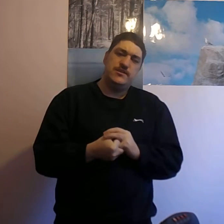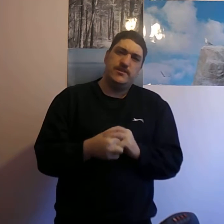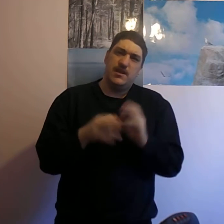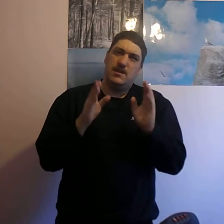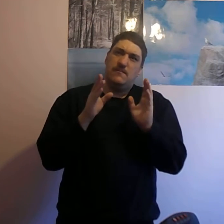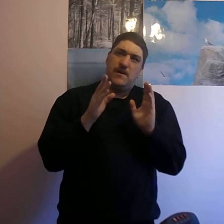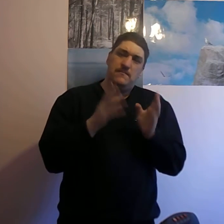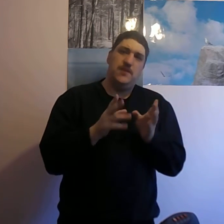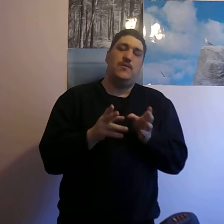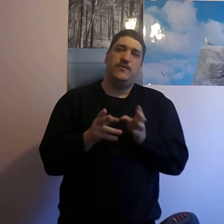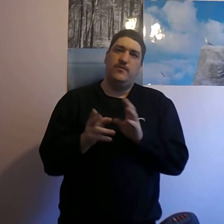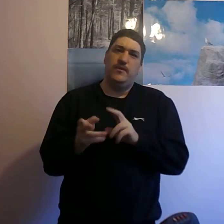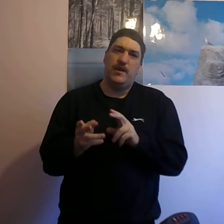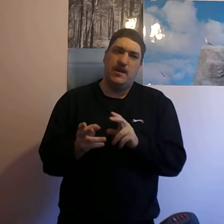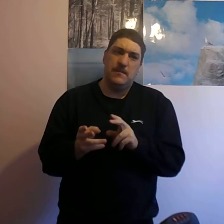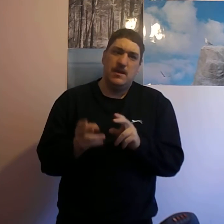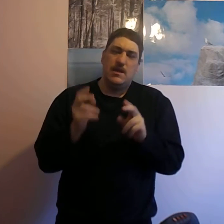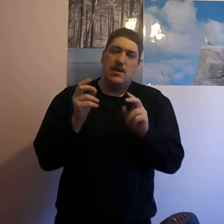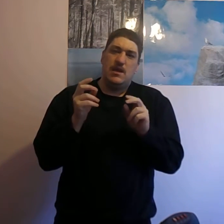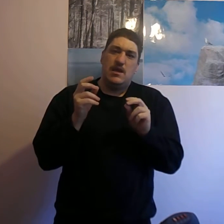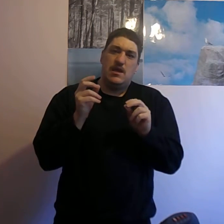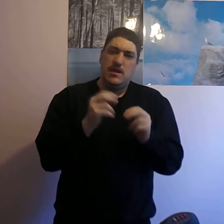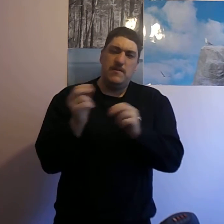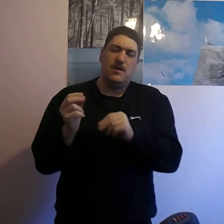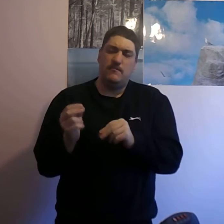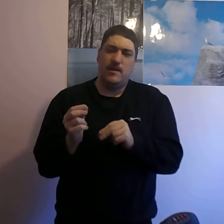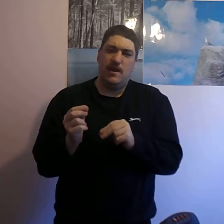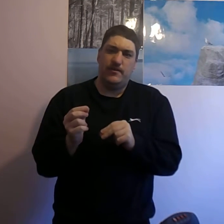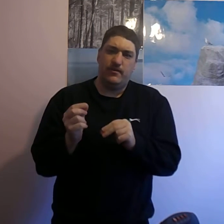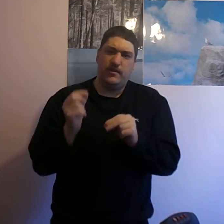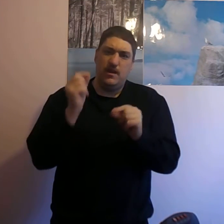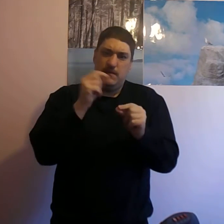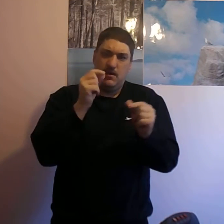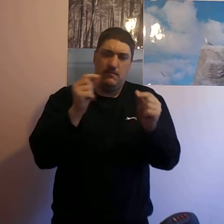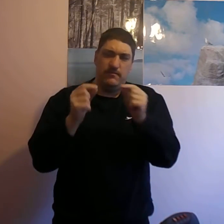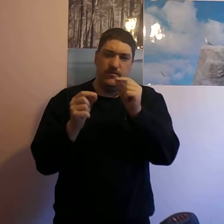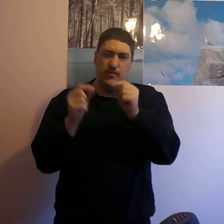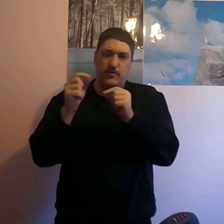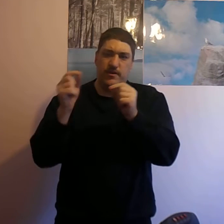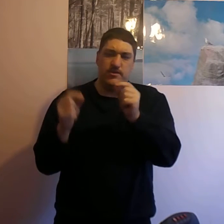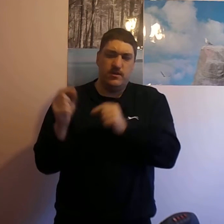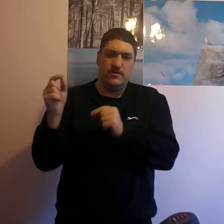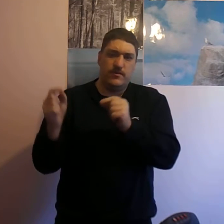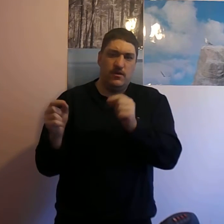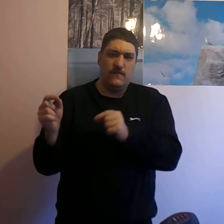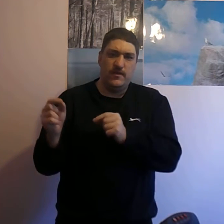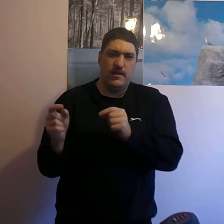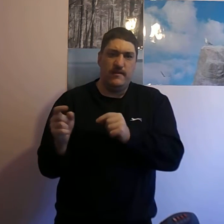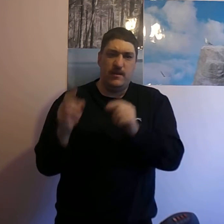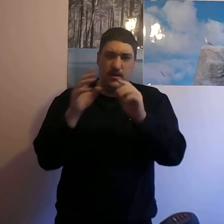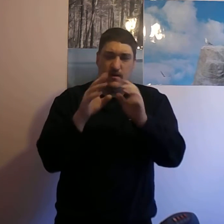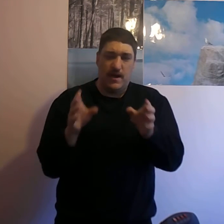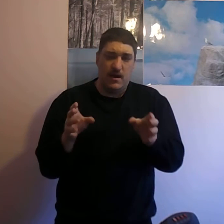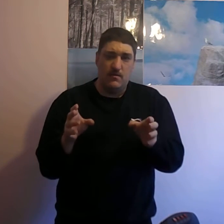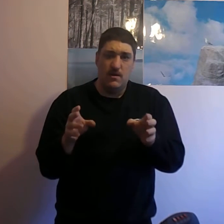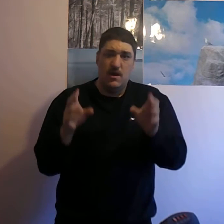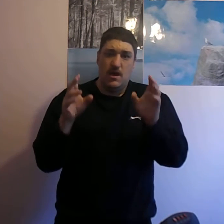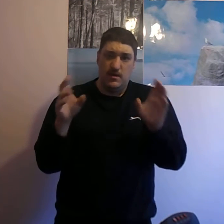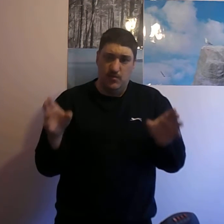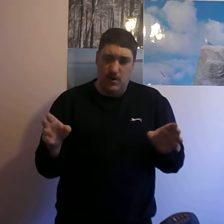say about midway through the game he becomes GLaDOS. He becomes the one in charge of the whole facility. Now, how and